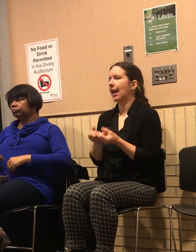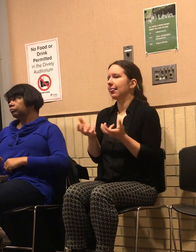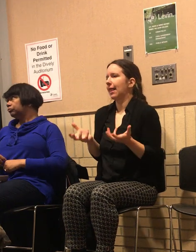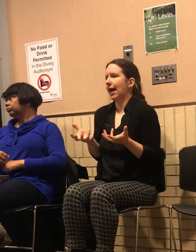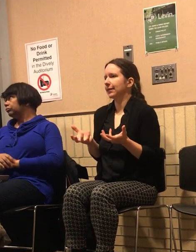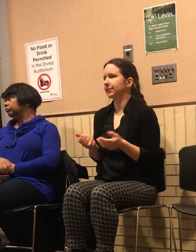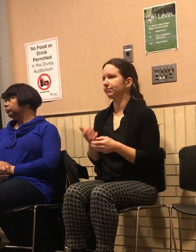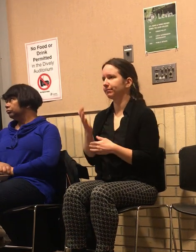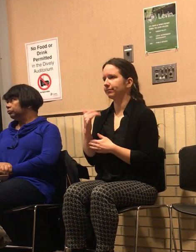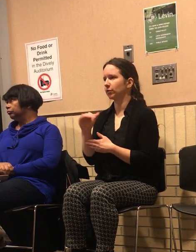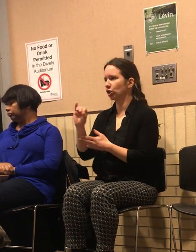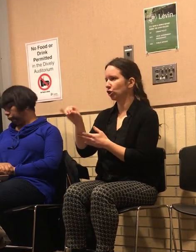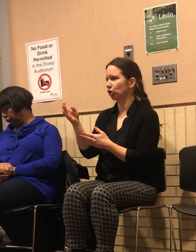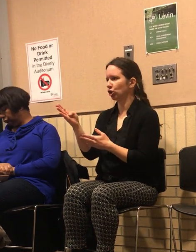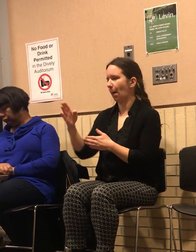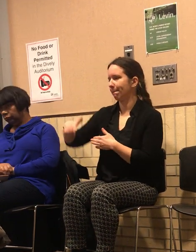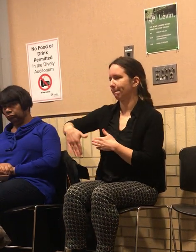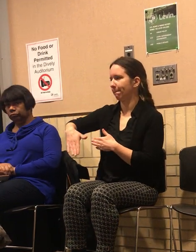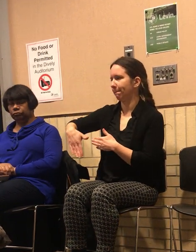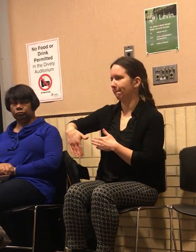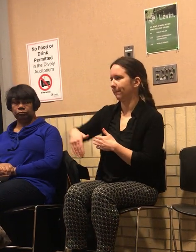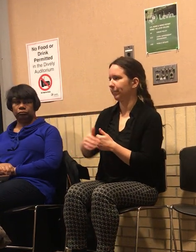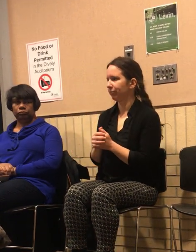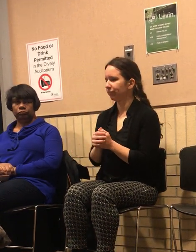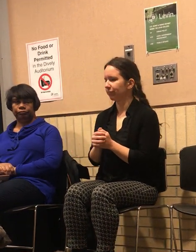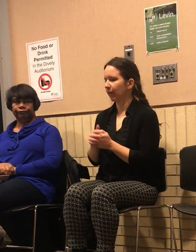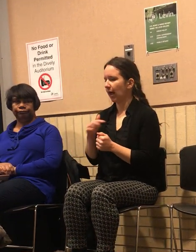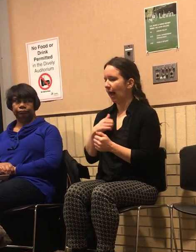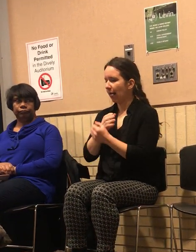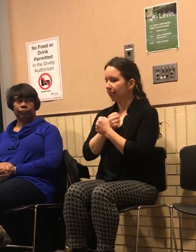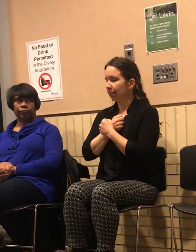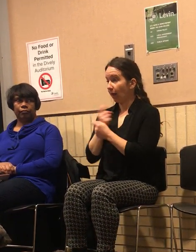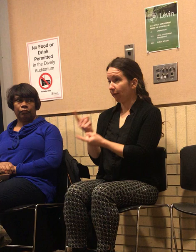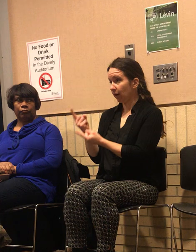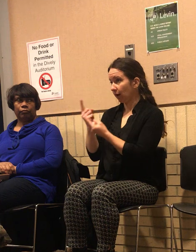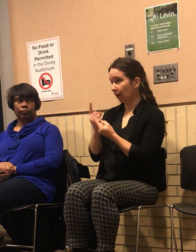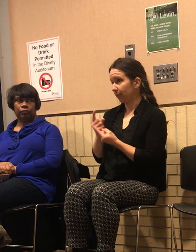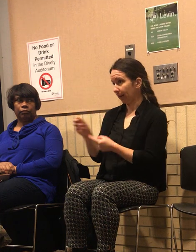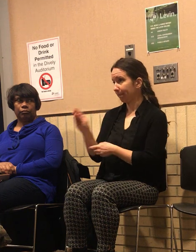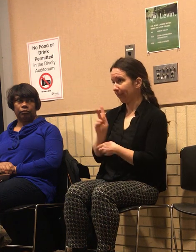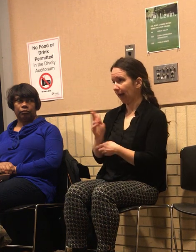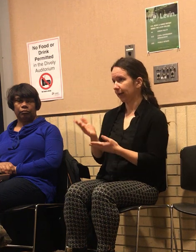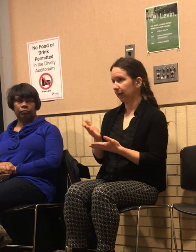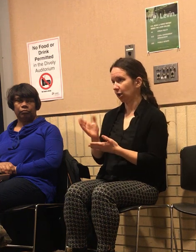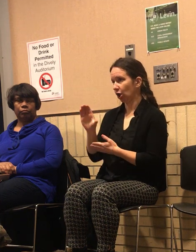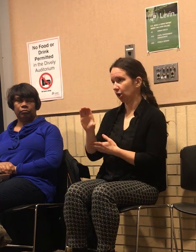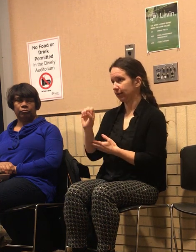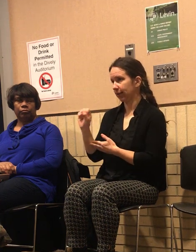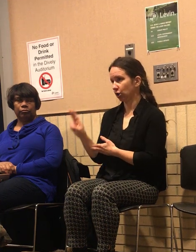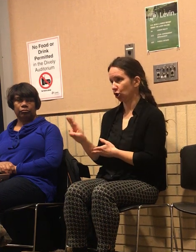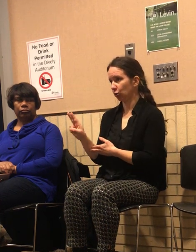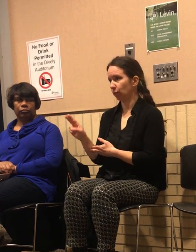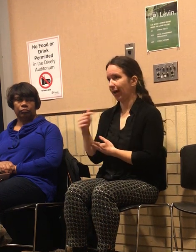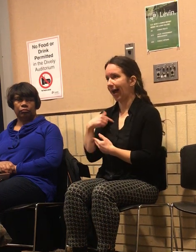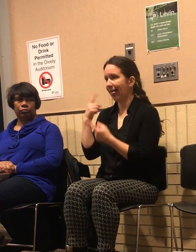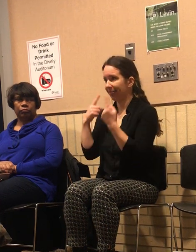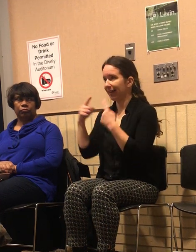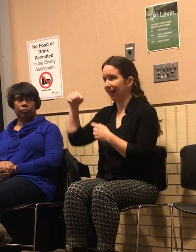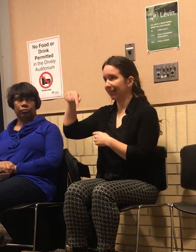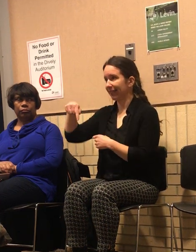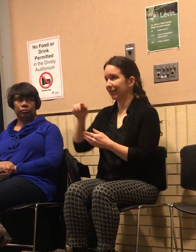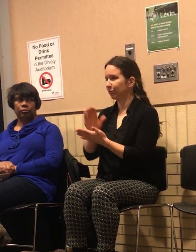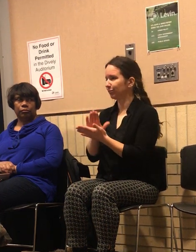overspeak. So I am an alum. I love coming back to Cleveland State. I think that this is one of the best schools in the country, if